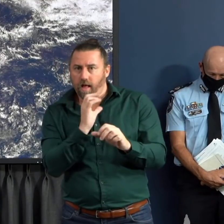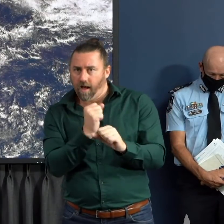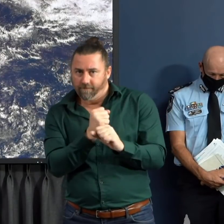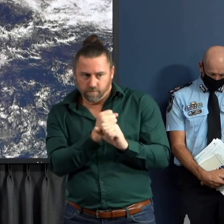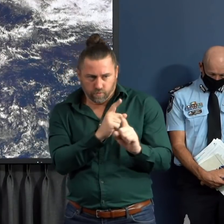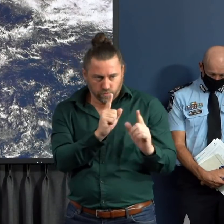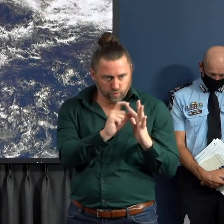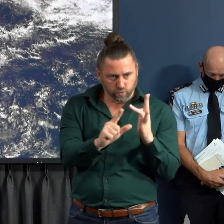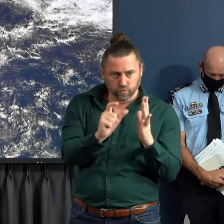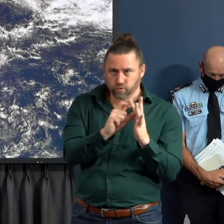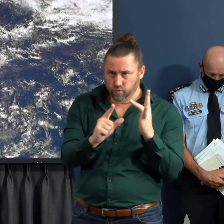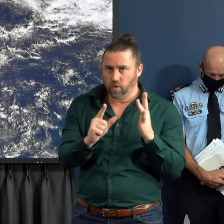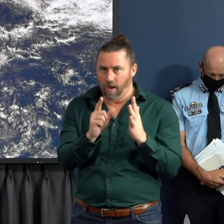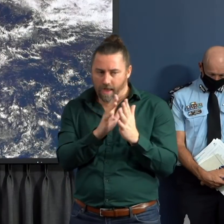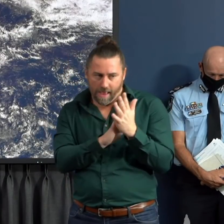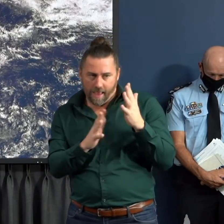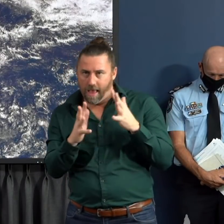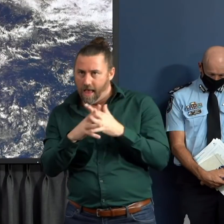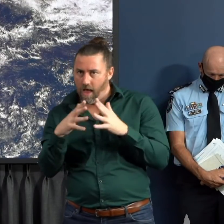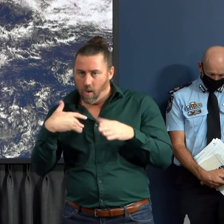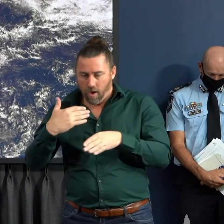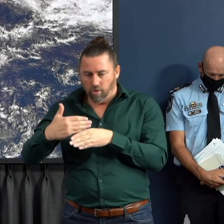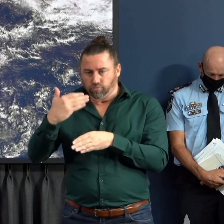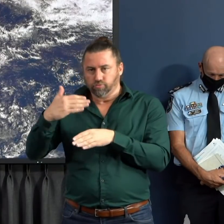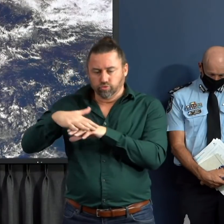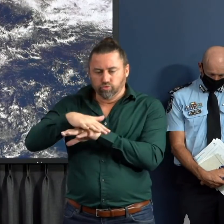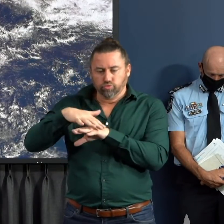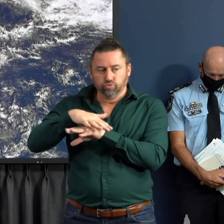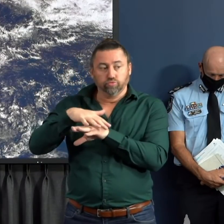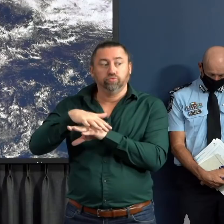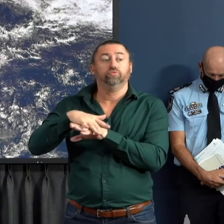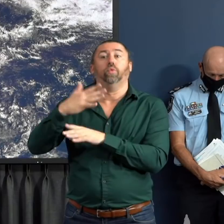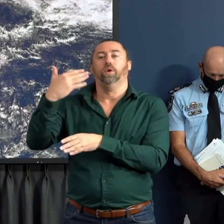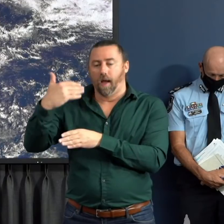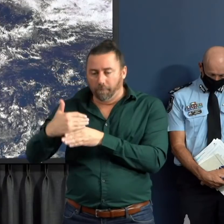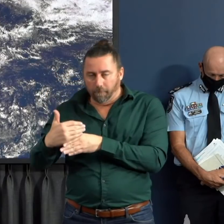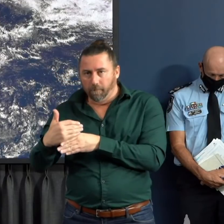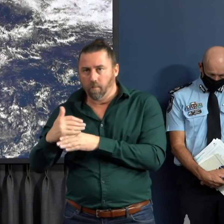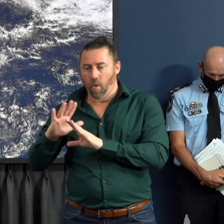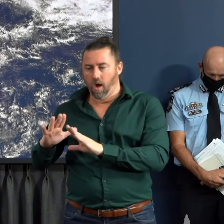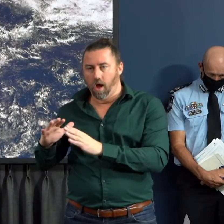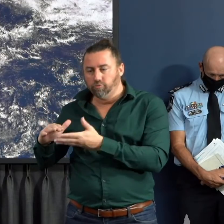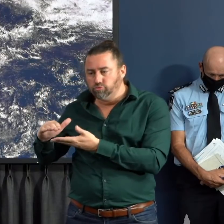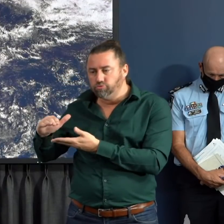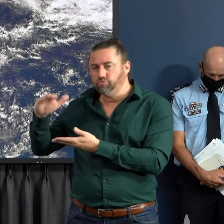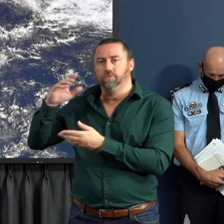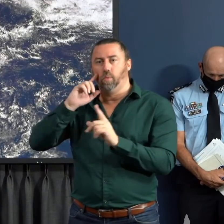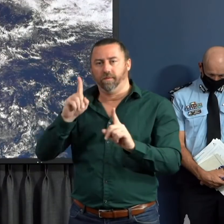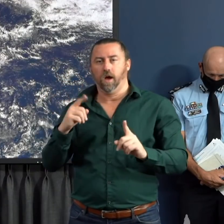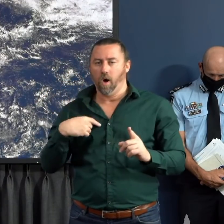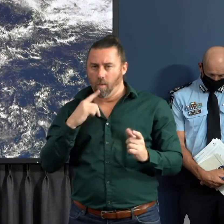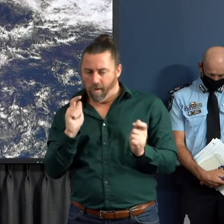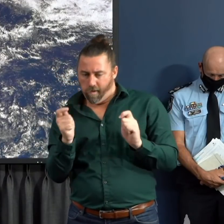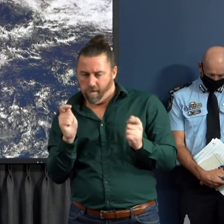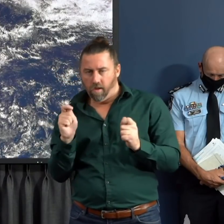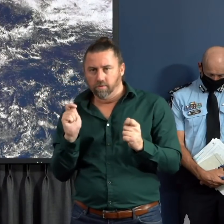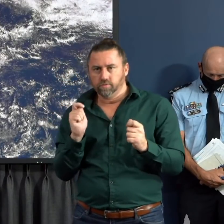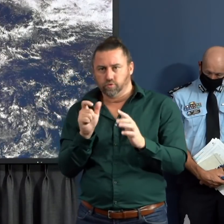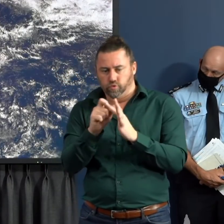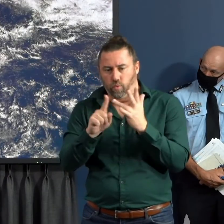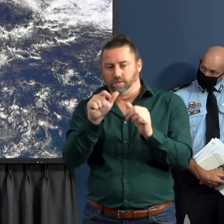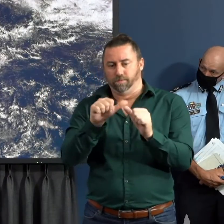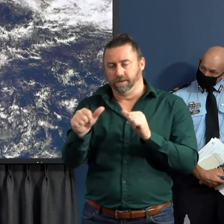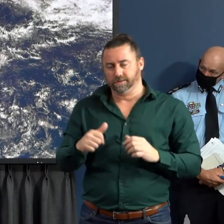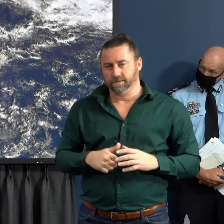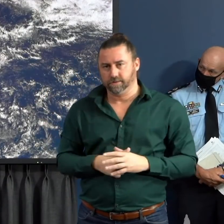how that flow release will roll out over time, and will continue to adjust that to suit. If I turn